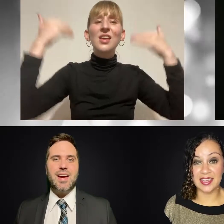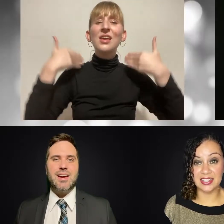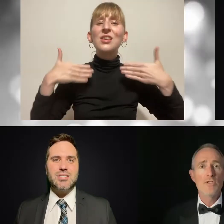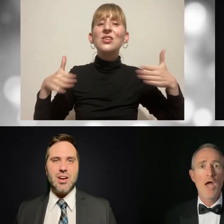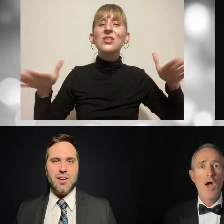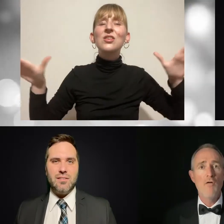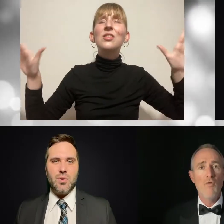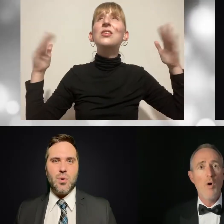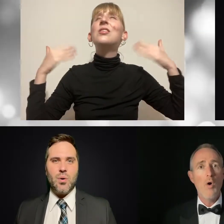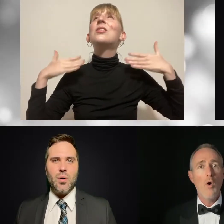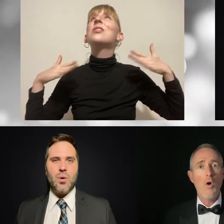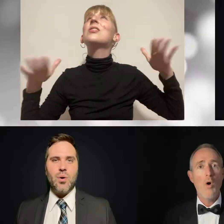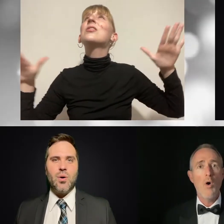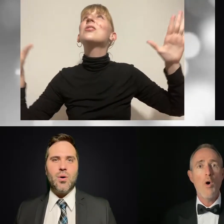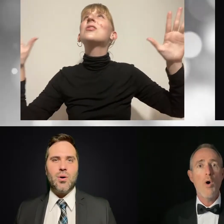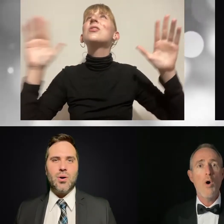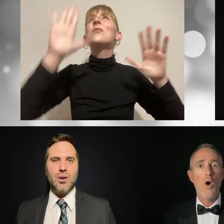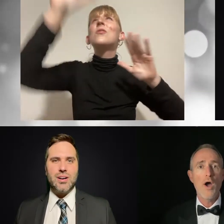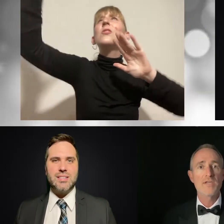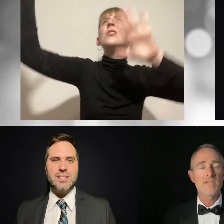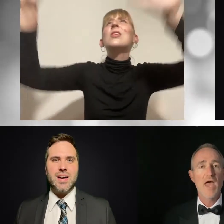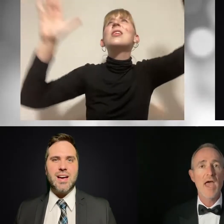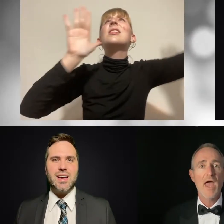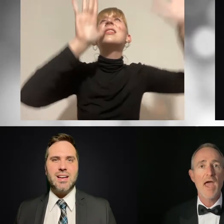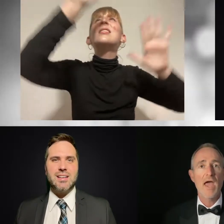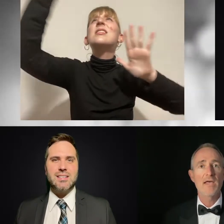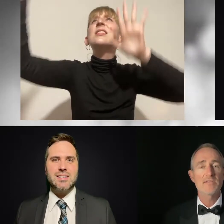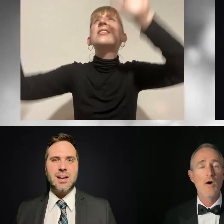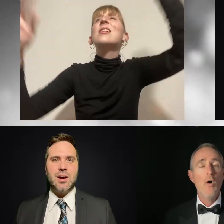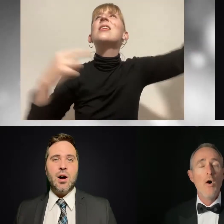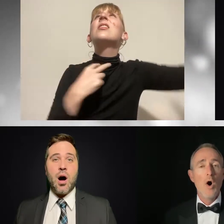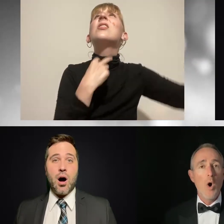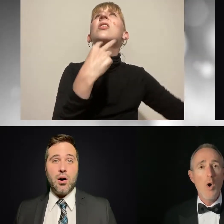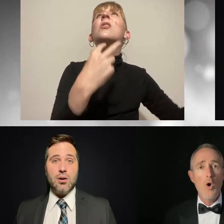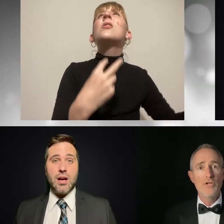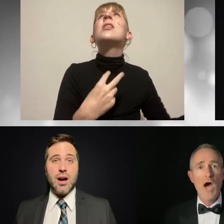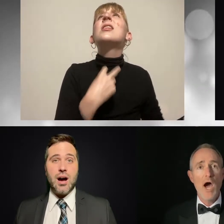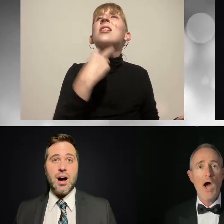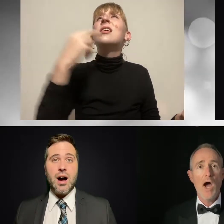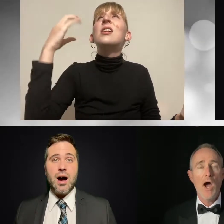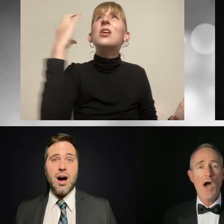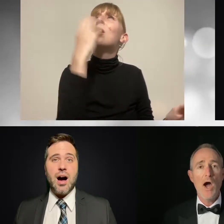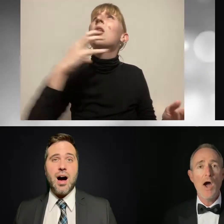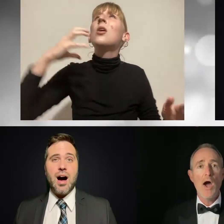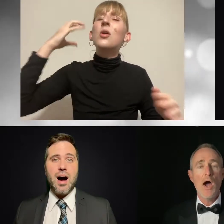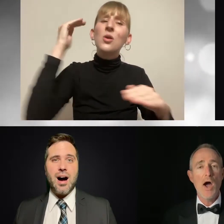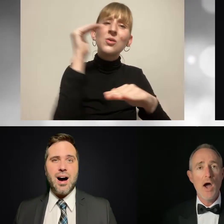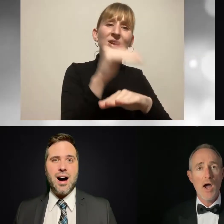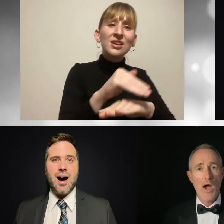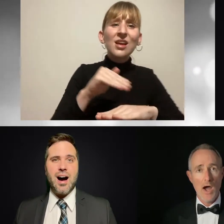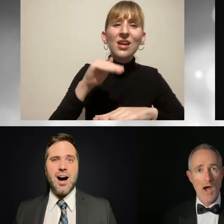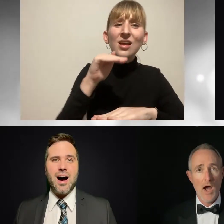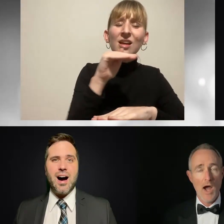angel voices, O night